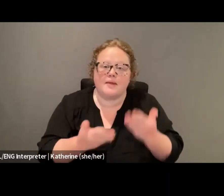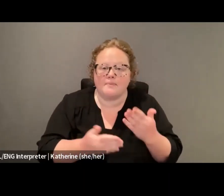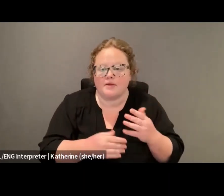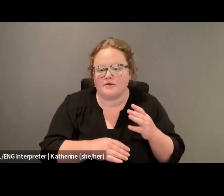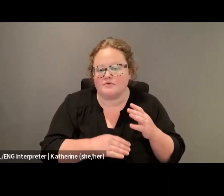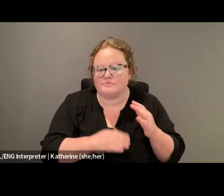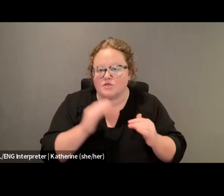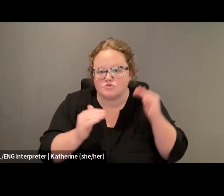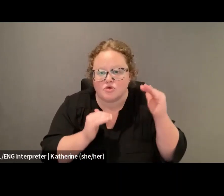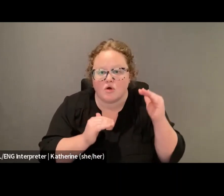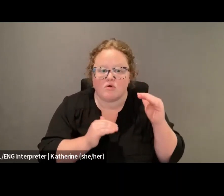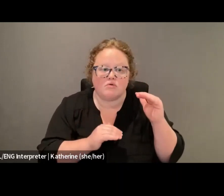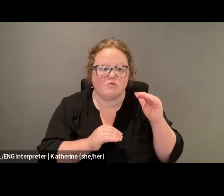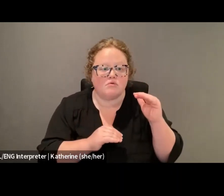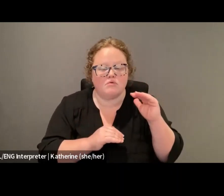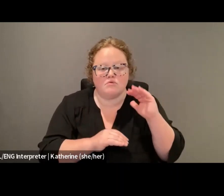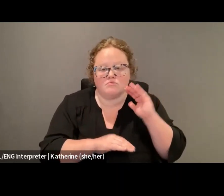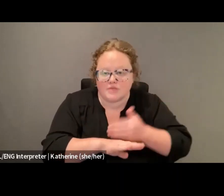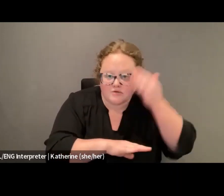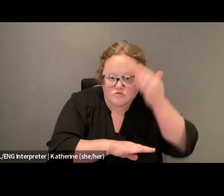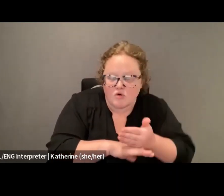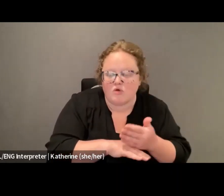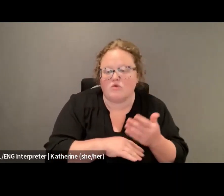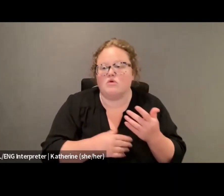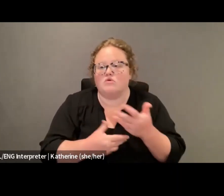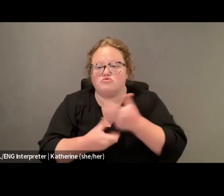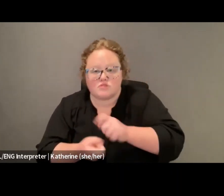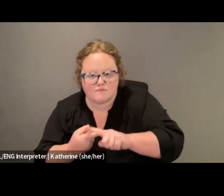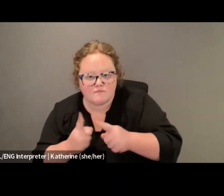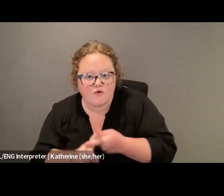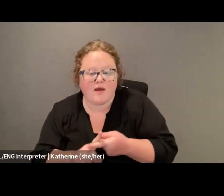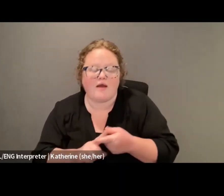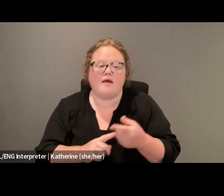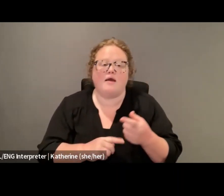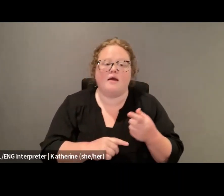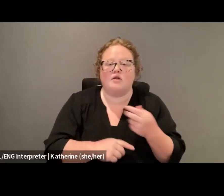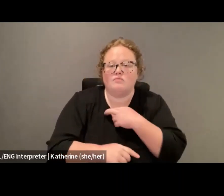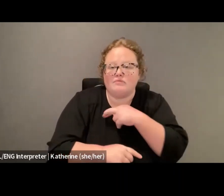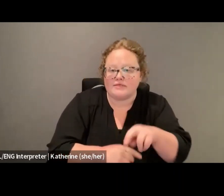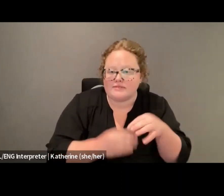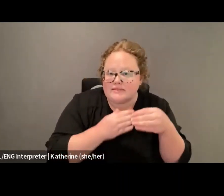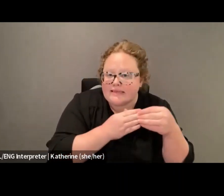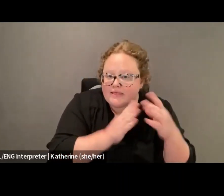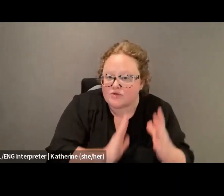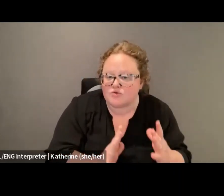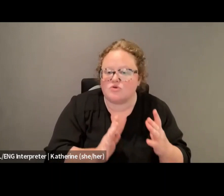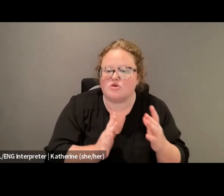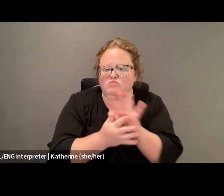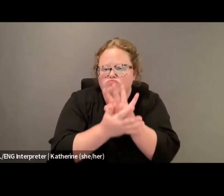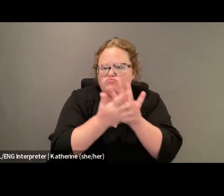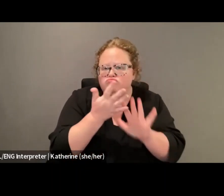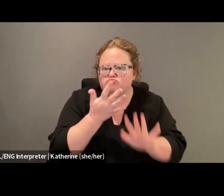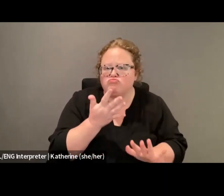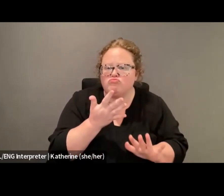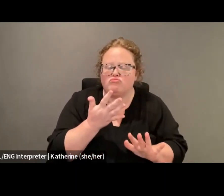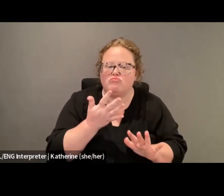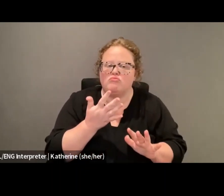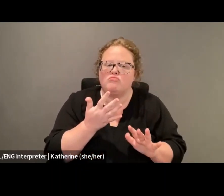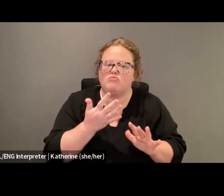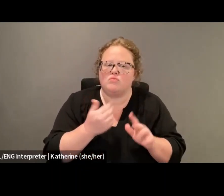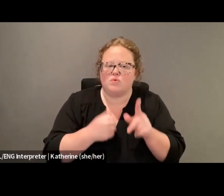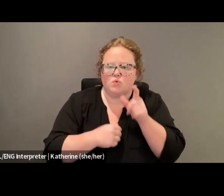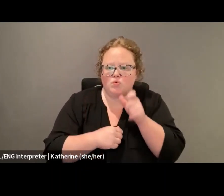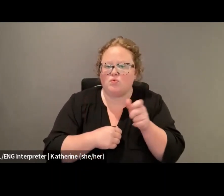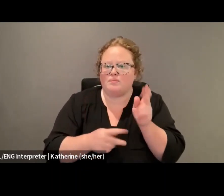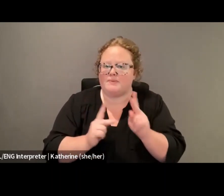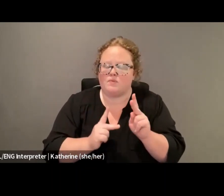a trusted friend, a faith leader. Those are all common selections that we see when people are unable, or